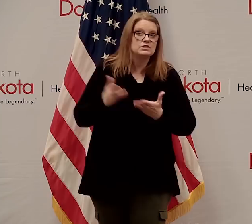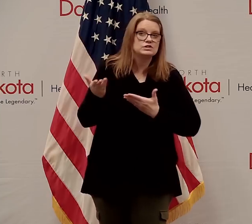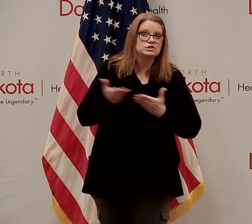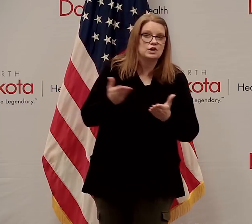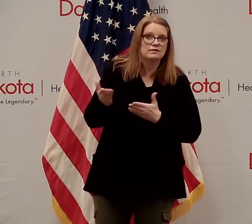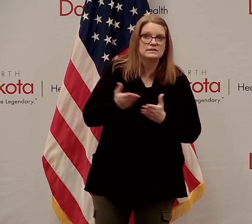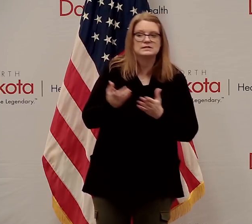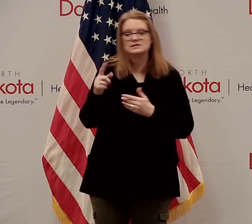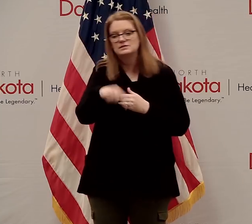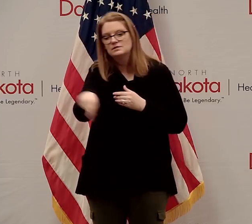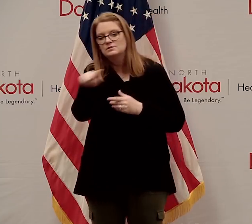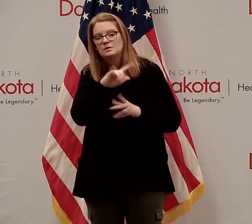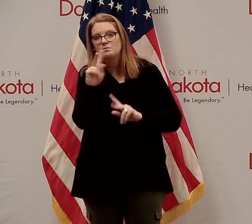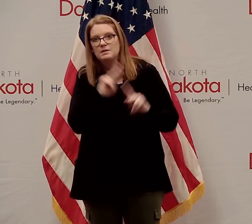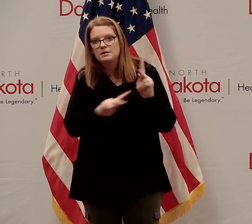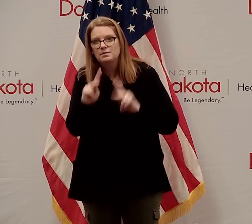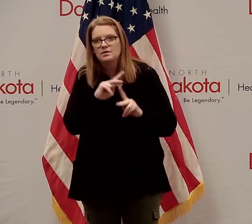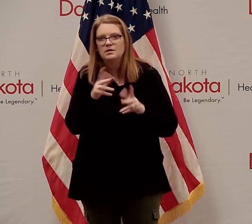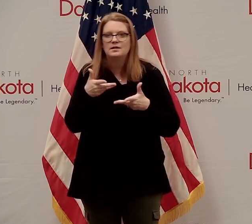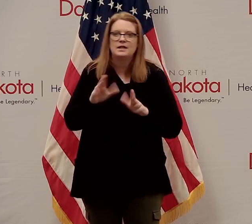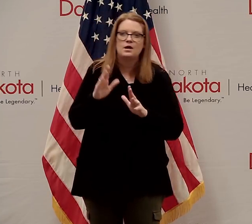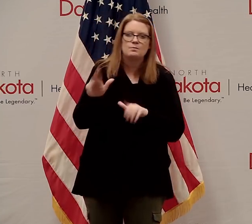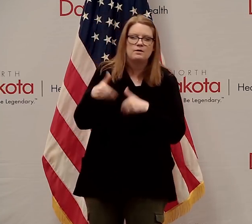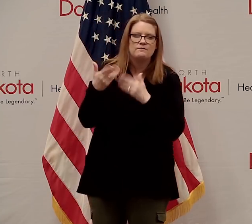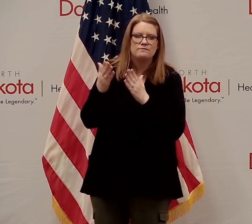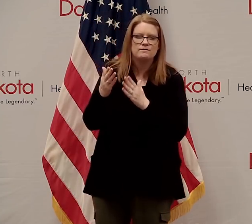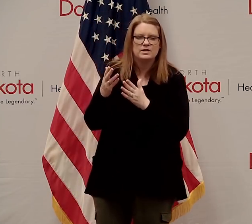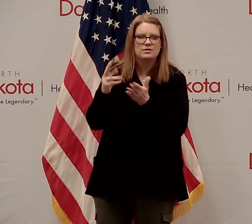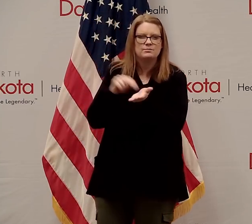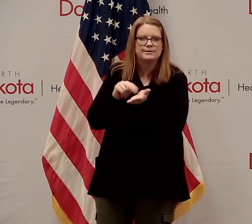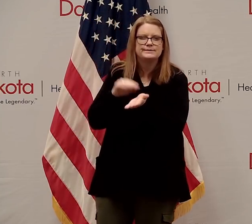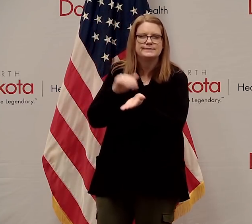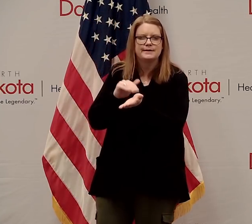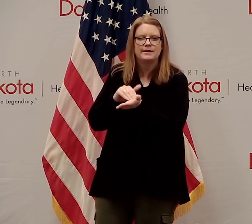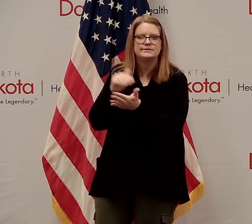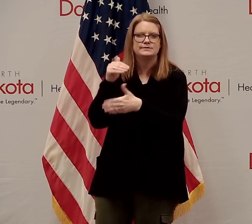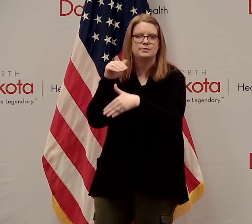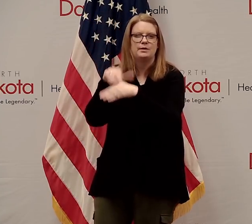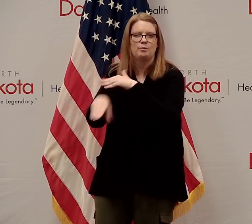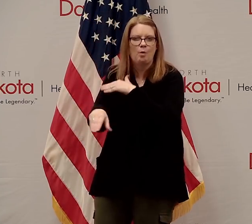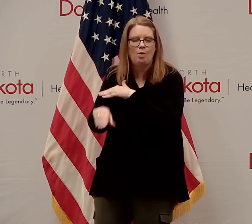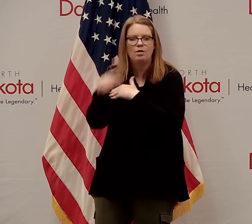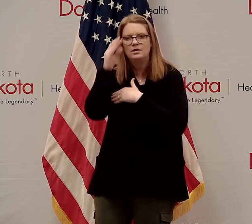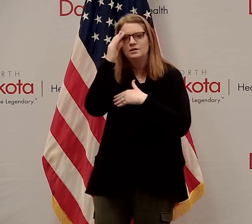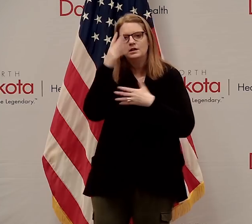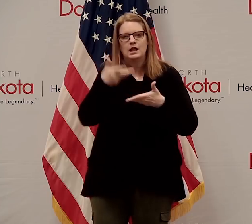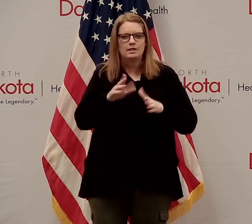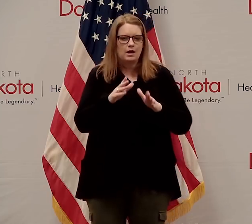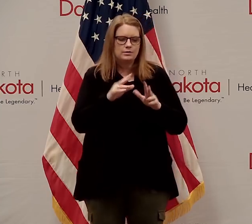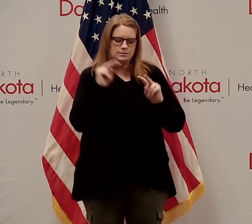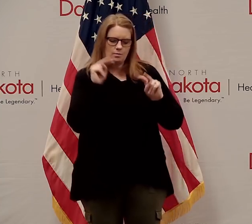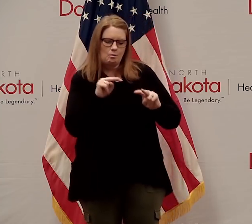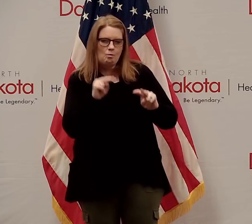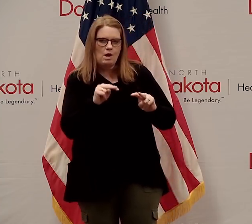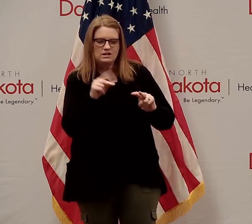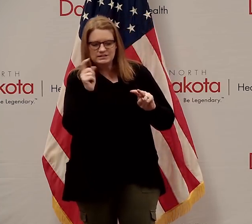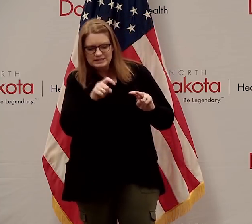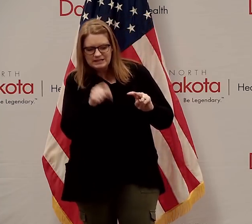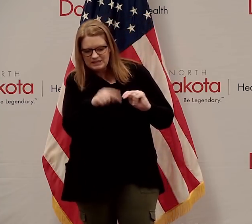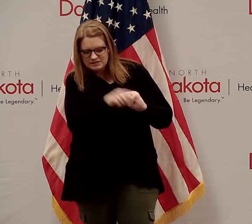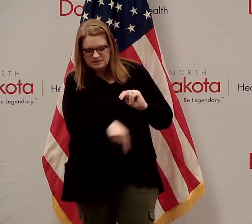beneficiaries quicker, allowed providers to enroll in a more streamlined fashion, to allow to pay close attention to the needs of